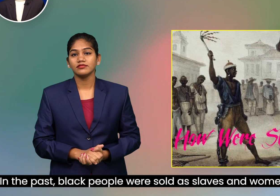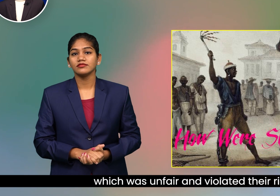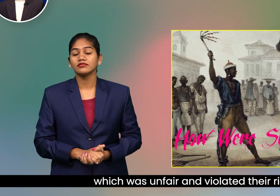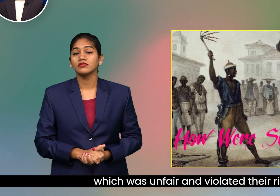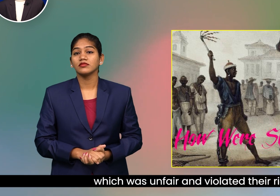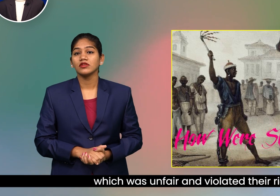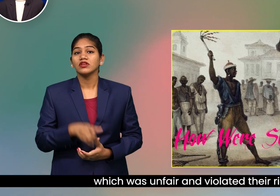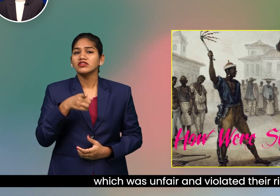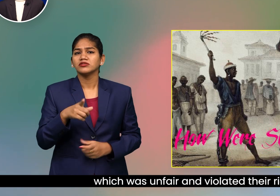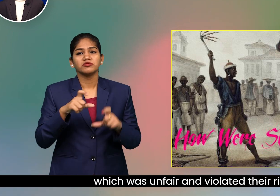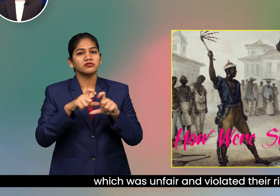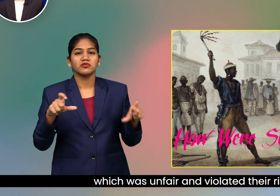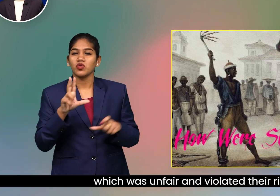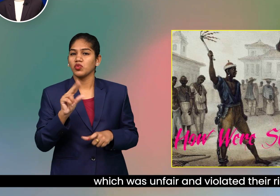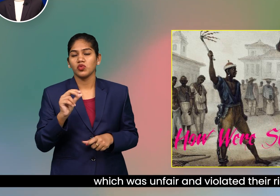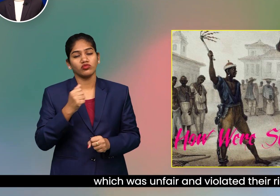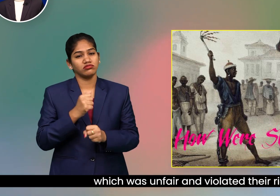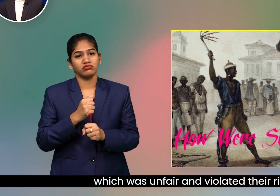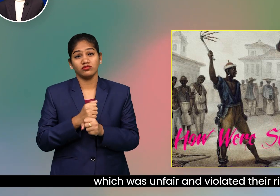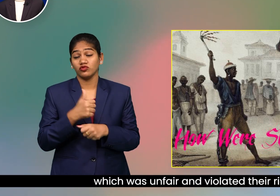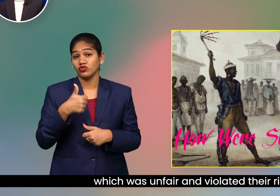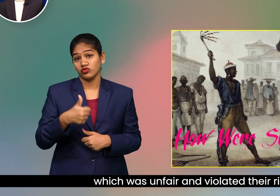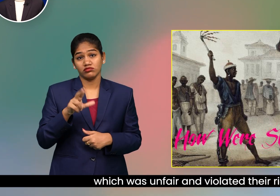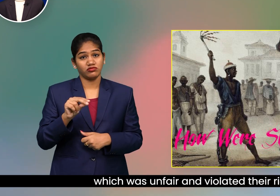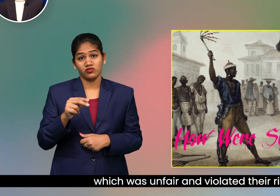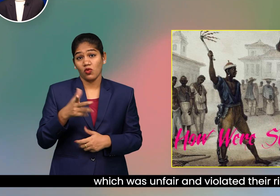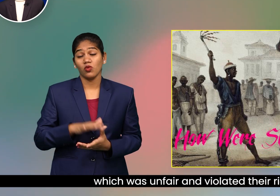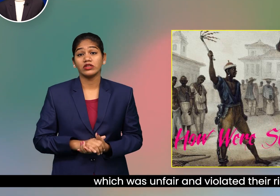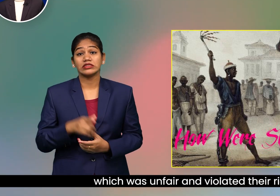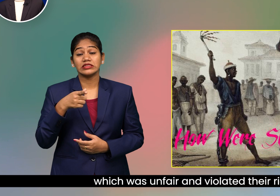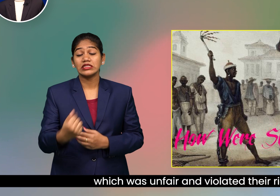Which was unfair and violated their rights.